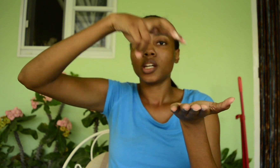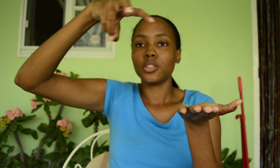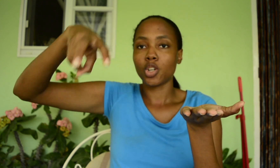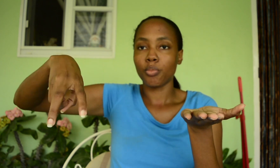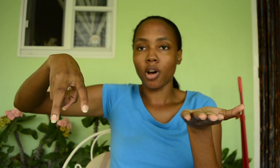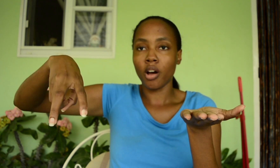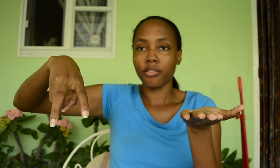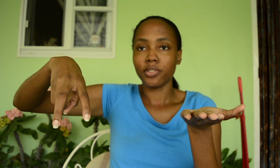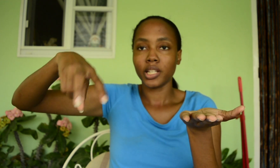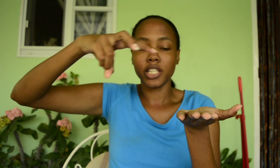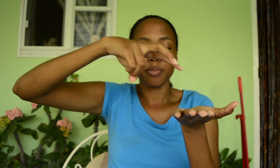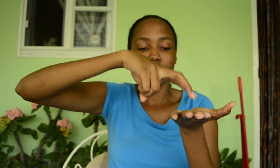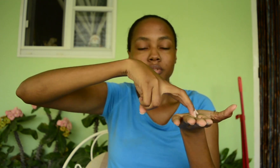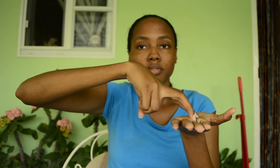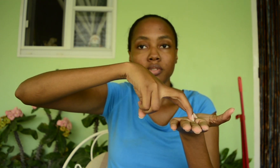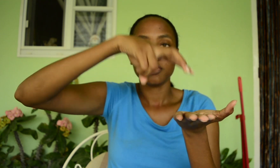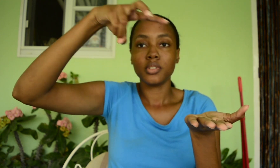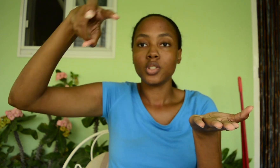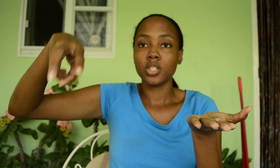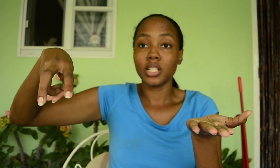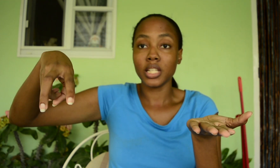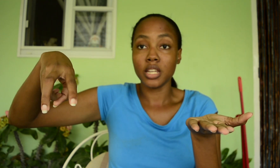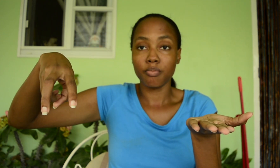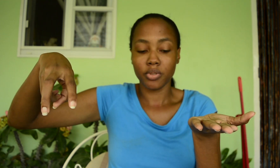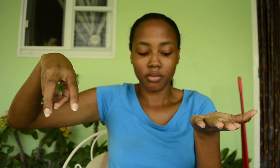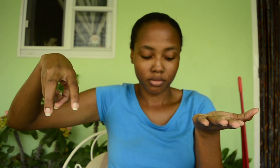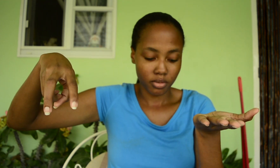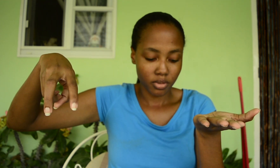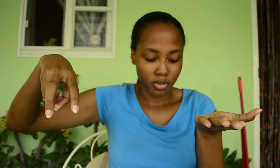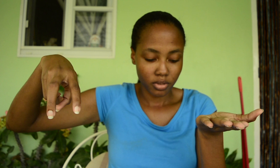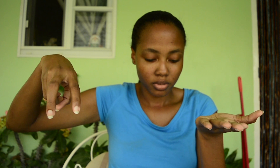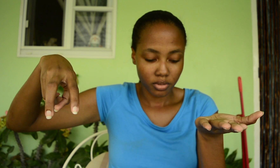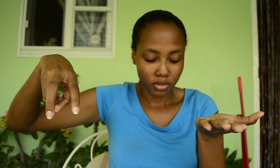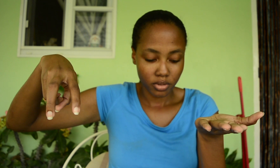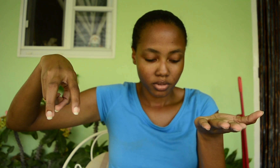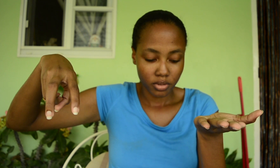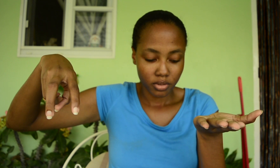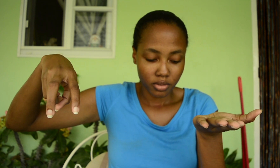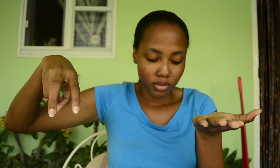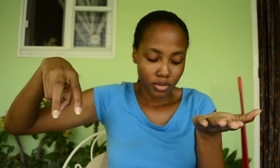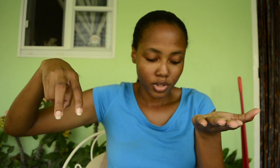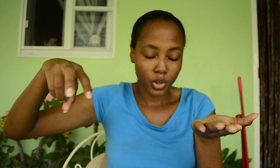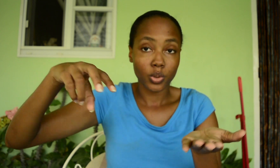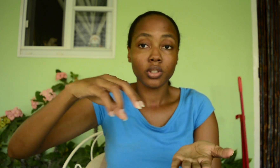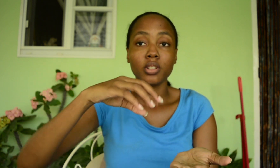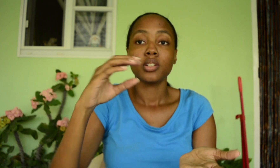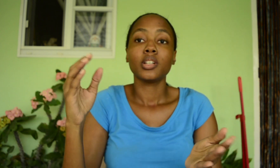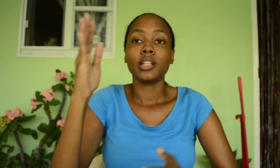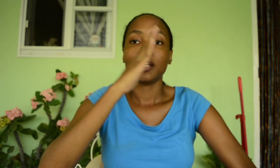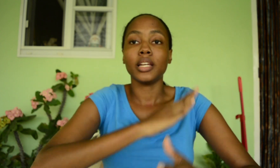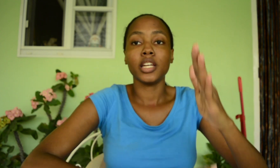Jump off. Leap. To leap. So